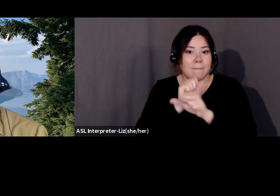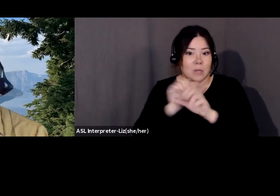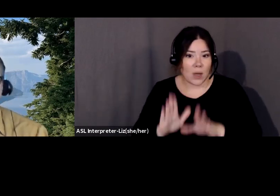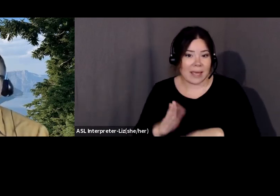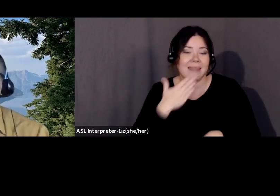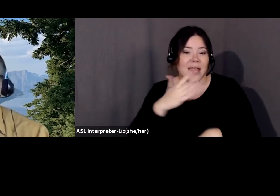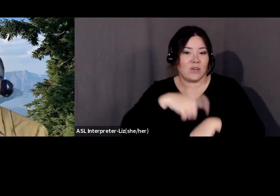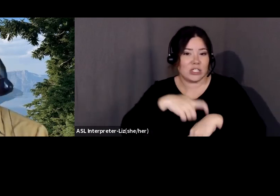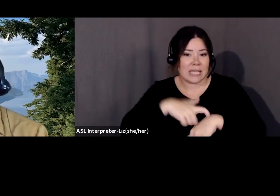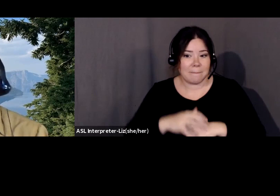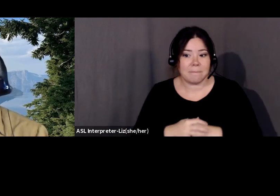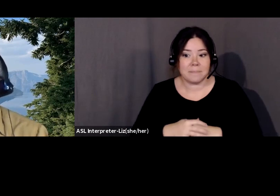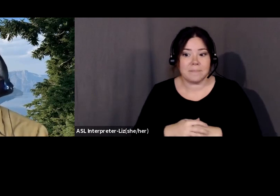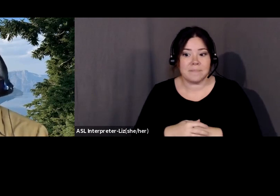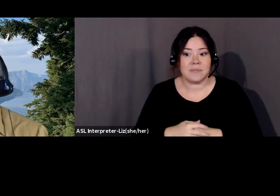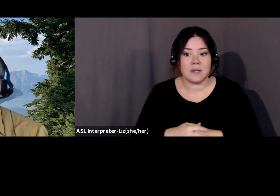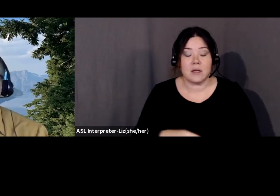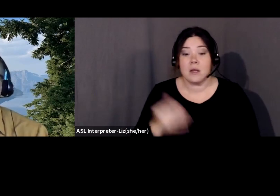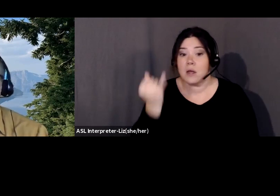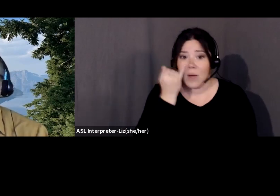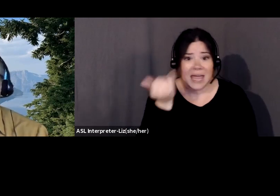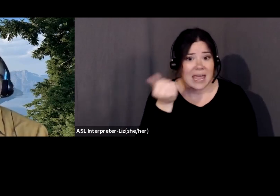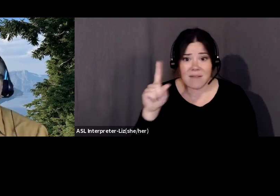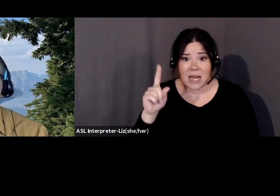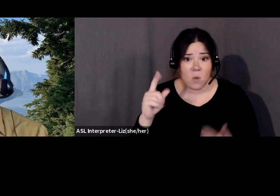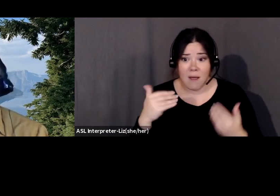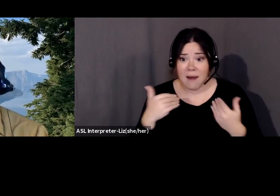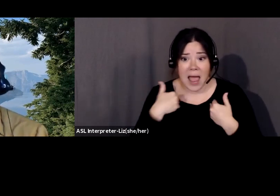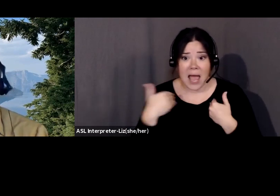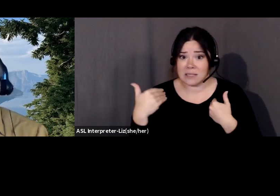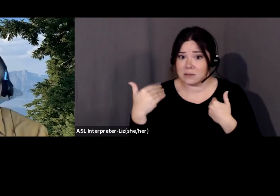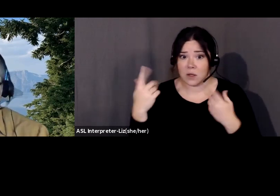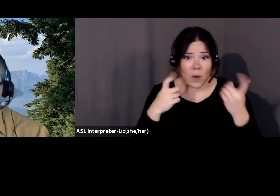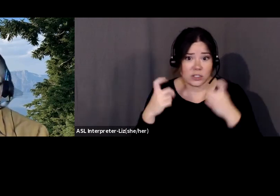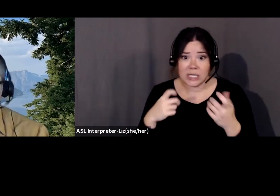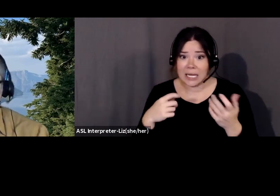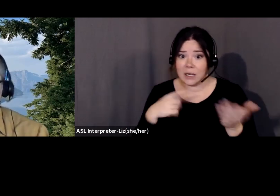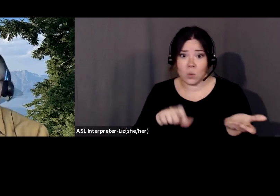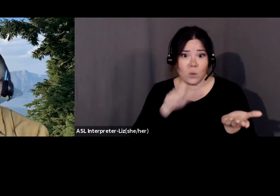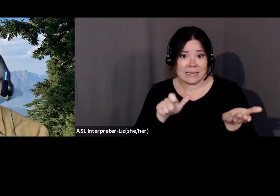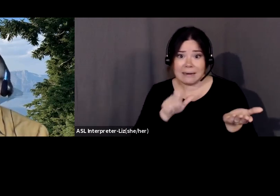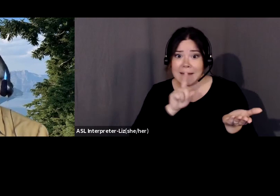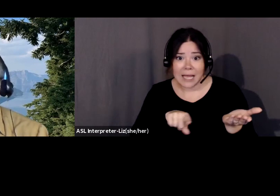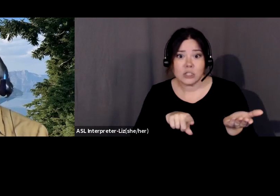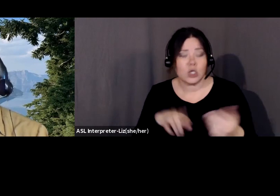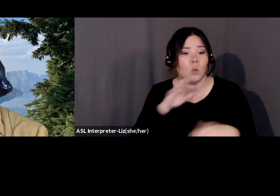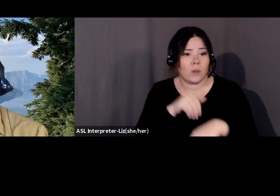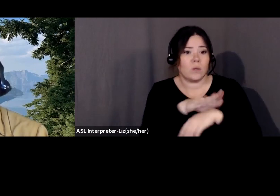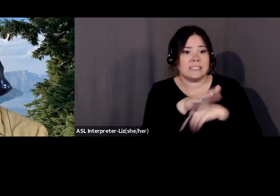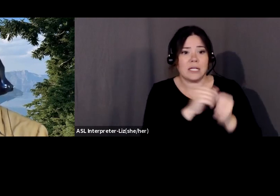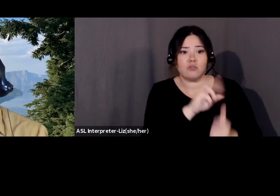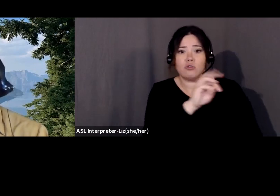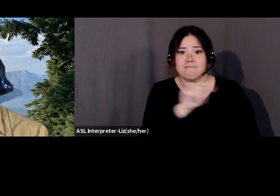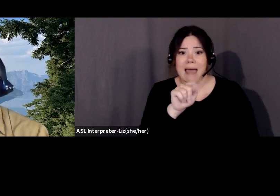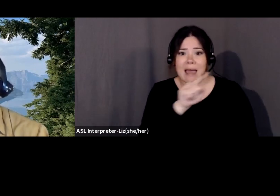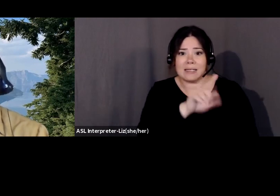time. So if anybody dropped a question and we didn't get to it, we will send those to Matt. He will answer them